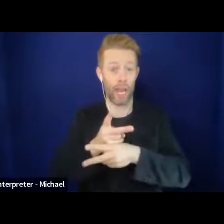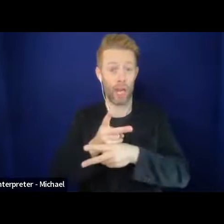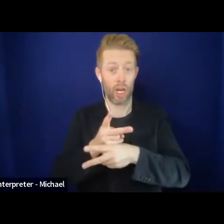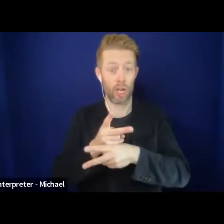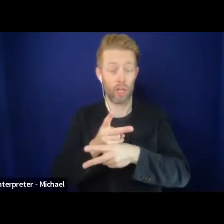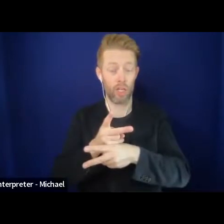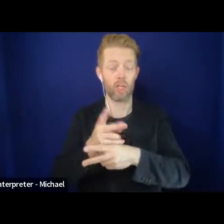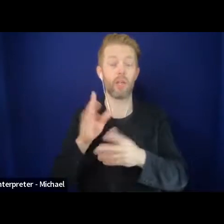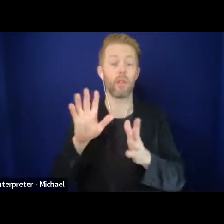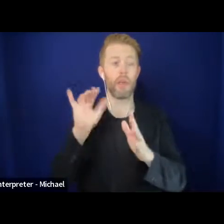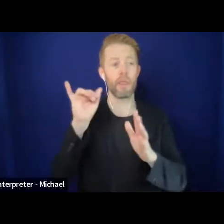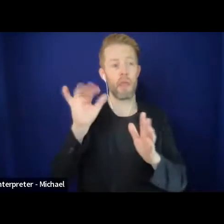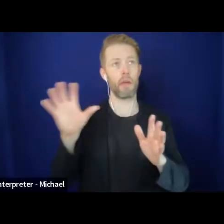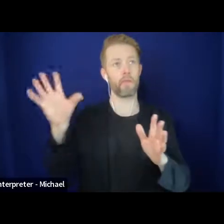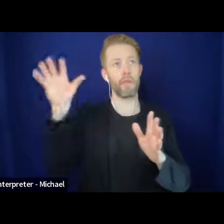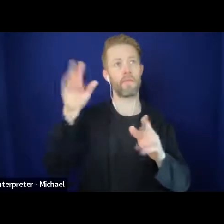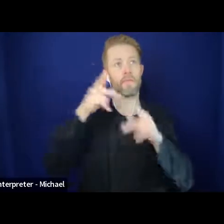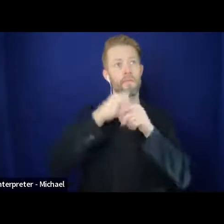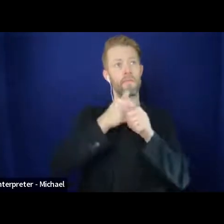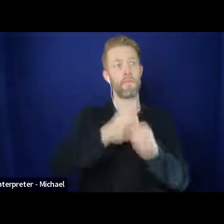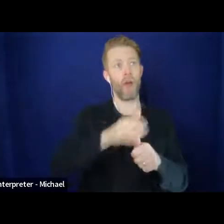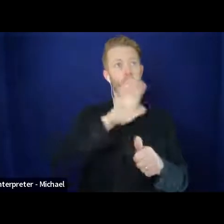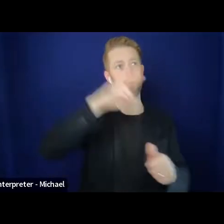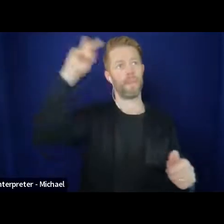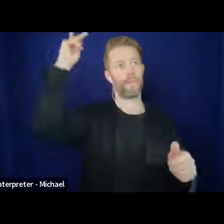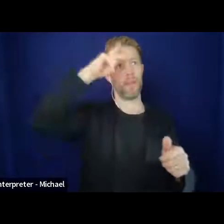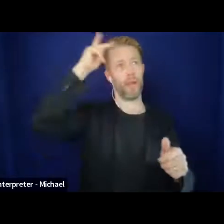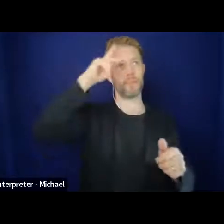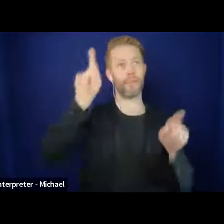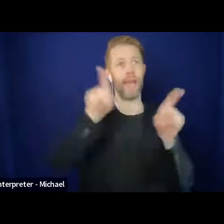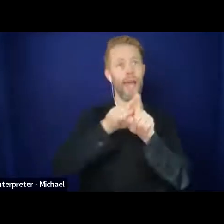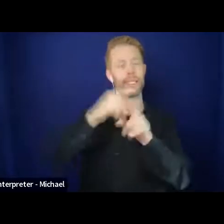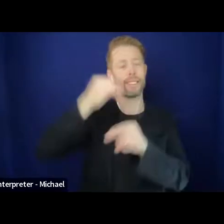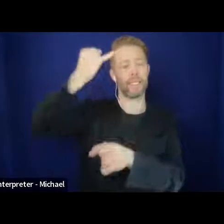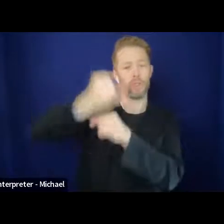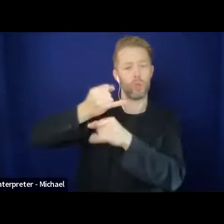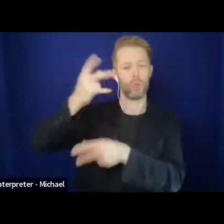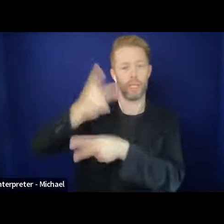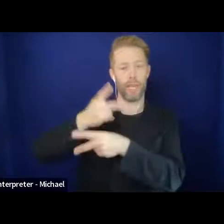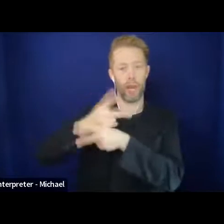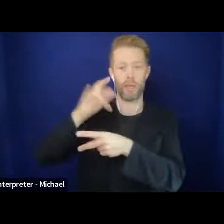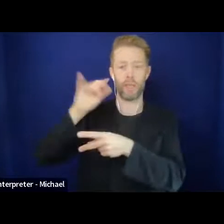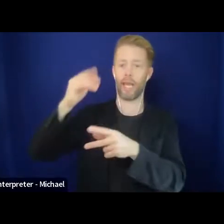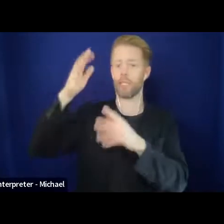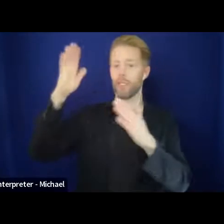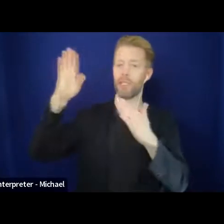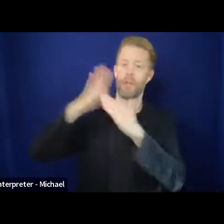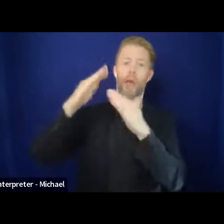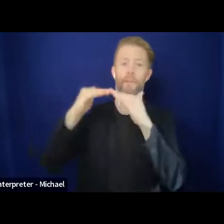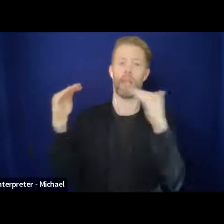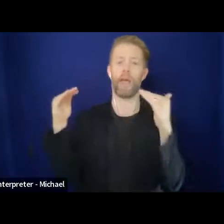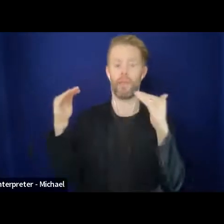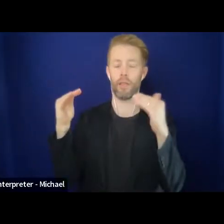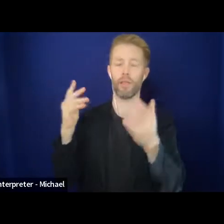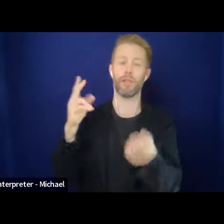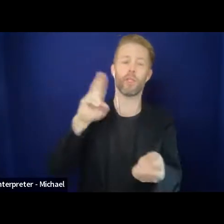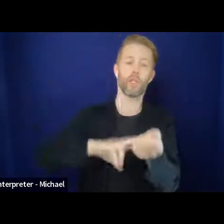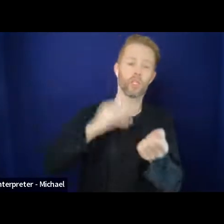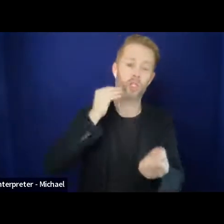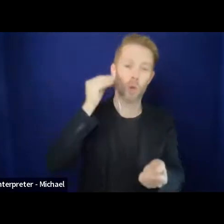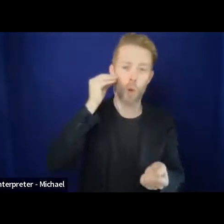level of care is care in an institution, is care in a hospital setting, is care in a nursing home